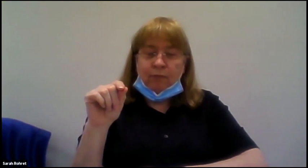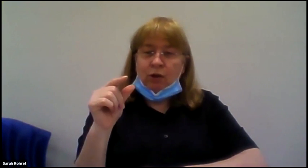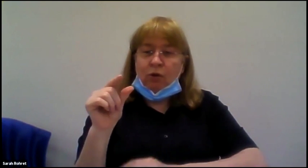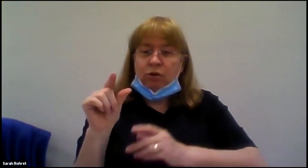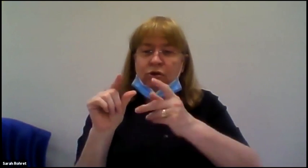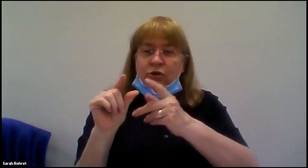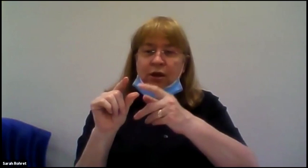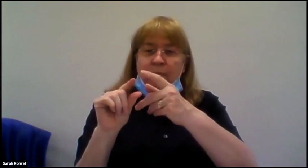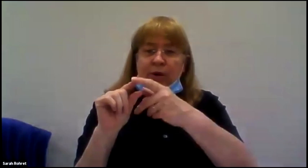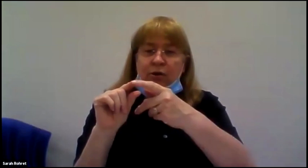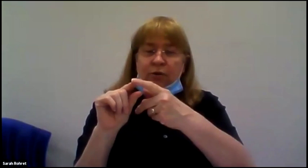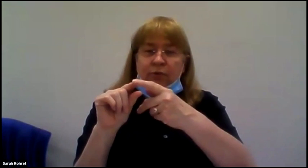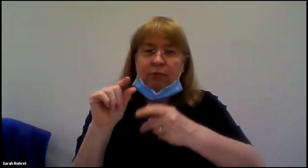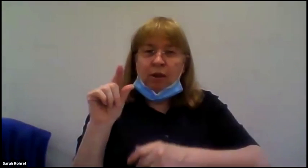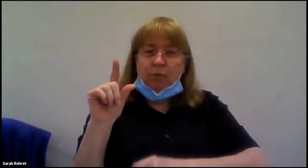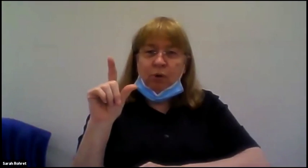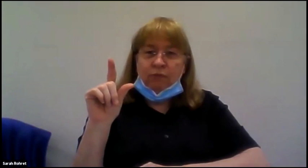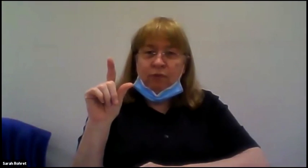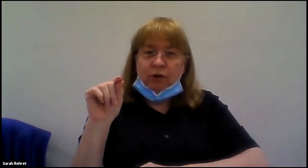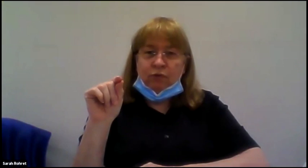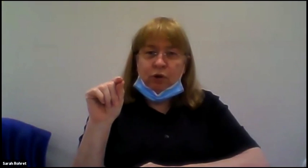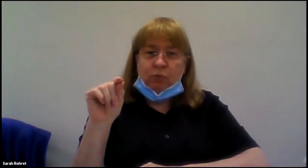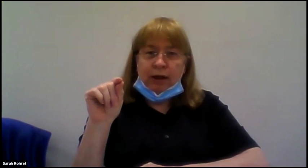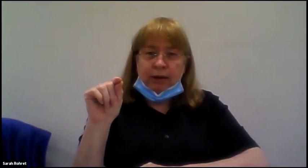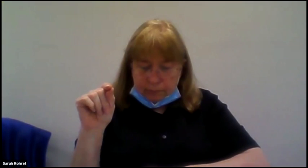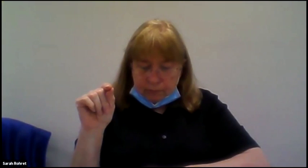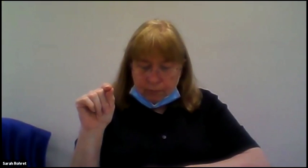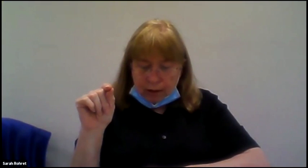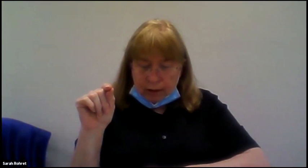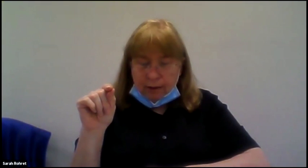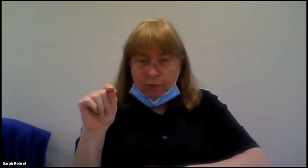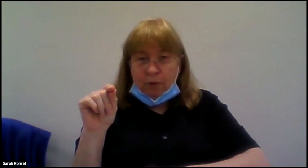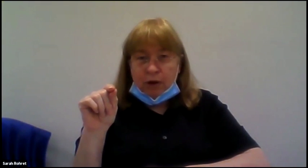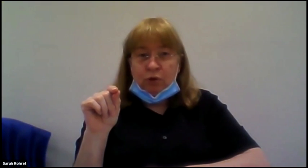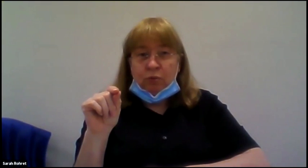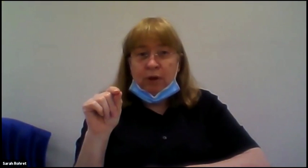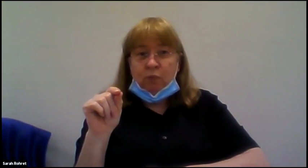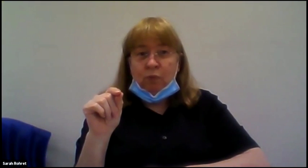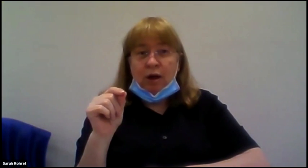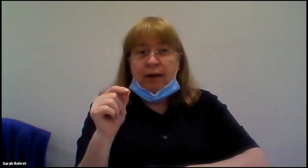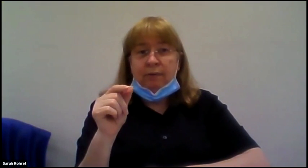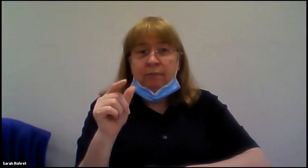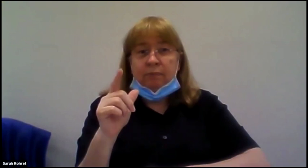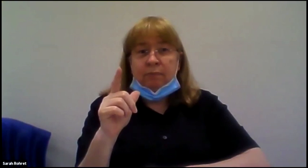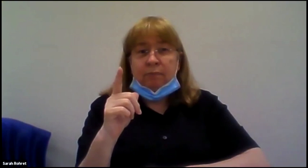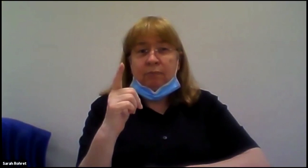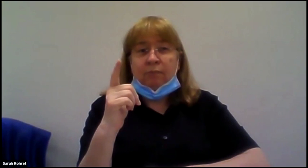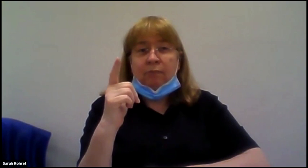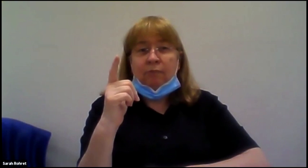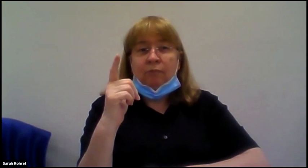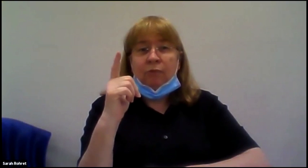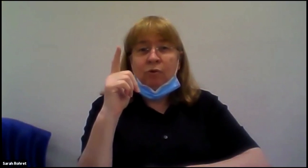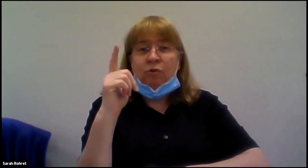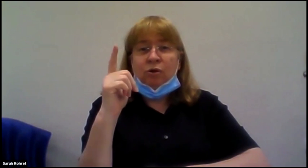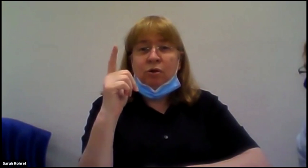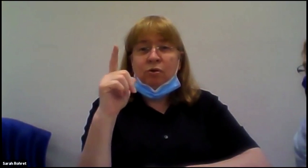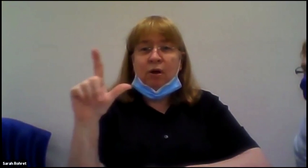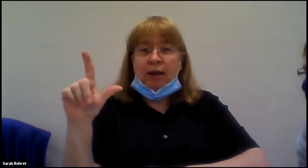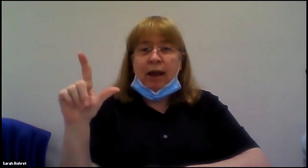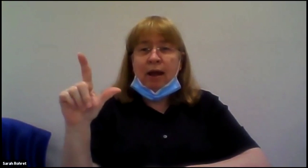So it's just your thumb and your pointer finger for 20. Now if you want to do 21, you just do an